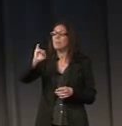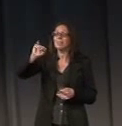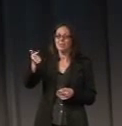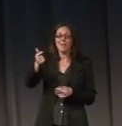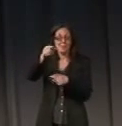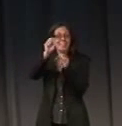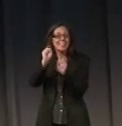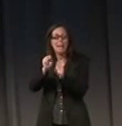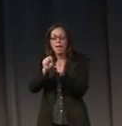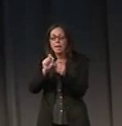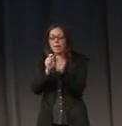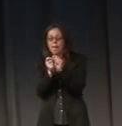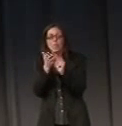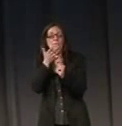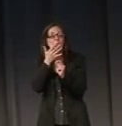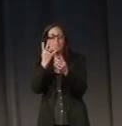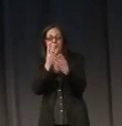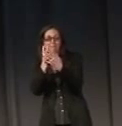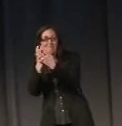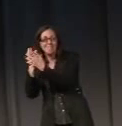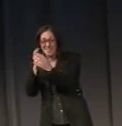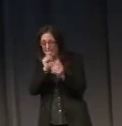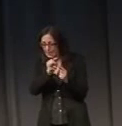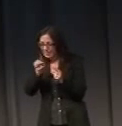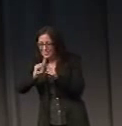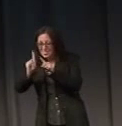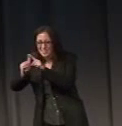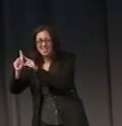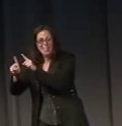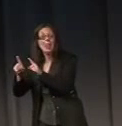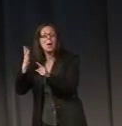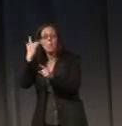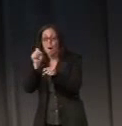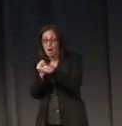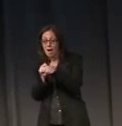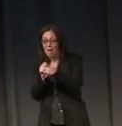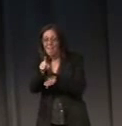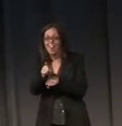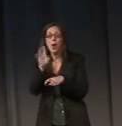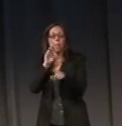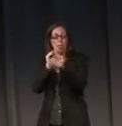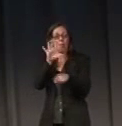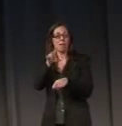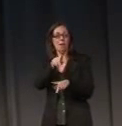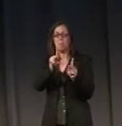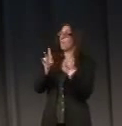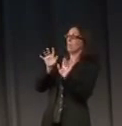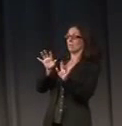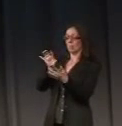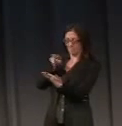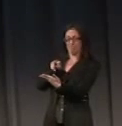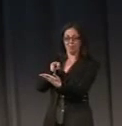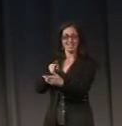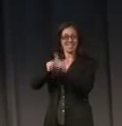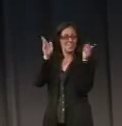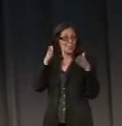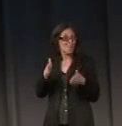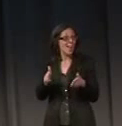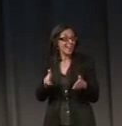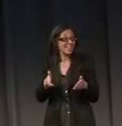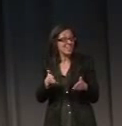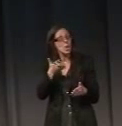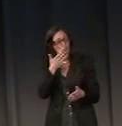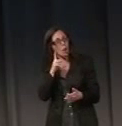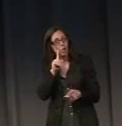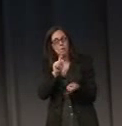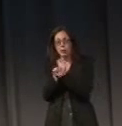deep emotional impact on you. And in particular, color as a metric is often diagnostic for certain kinds of